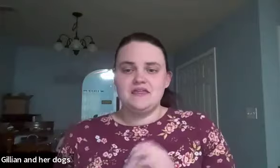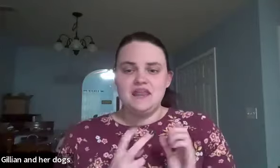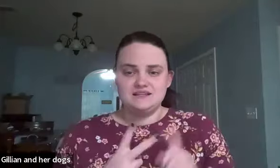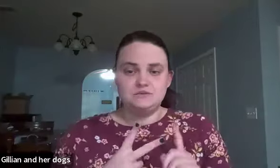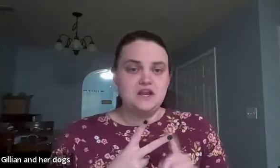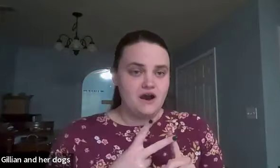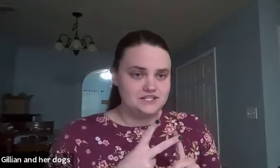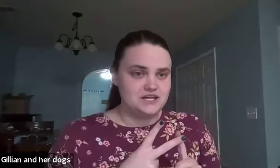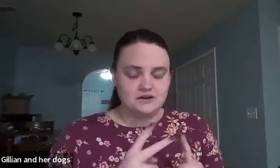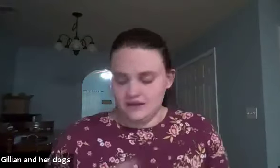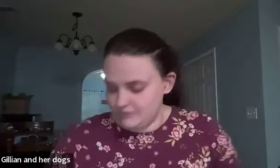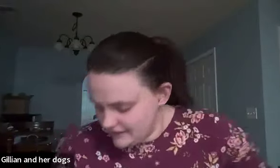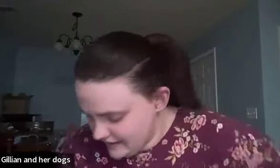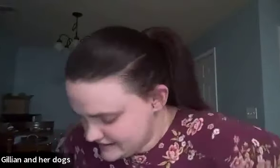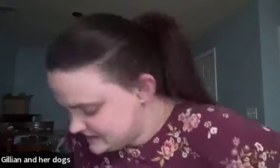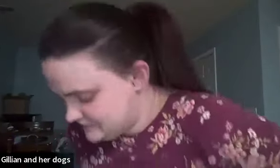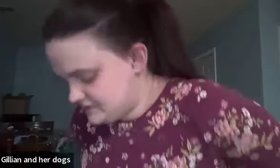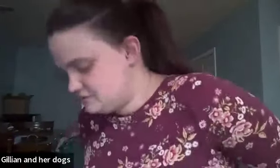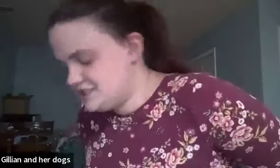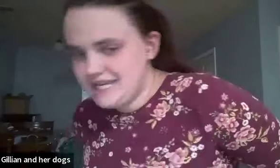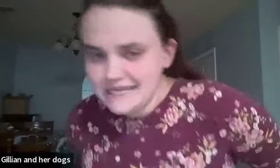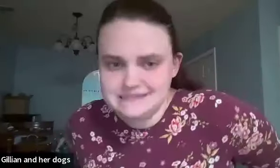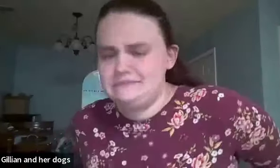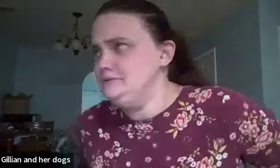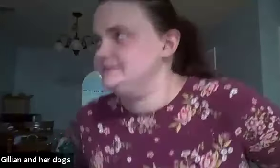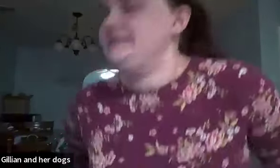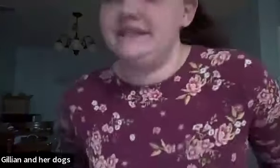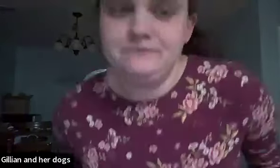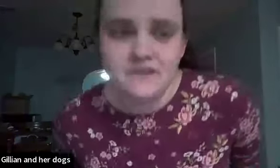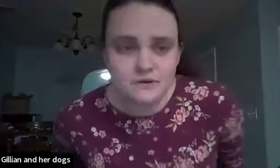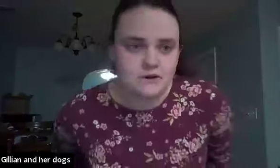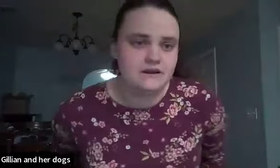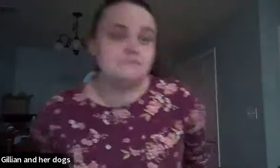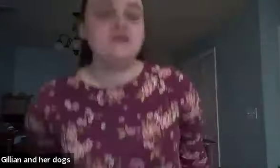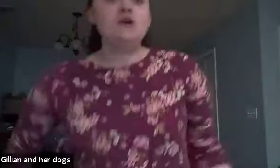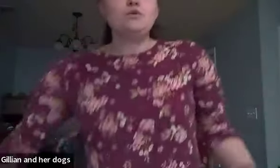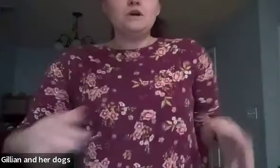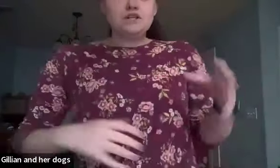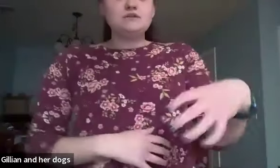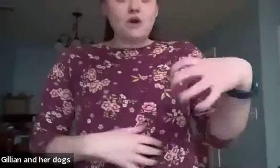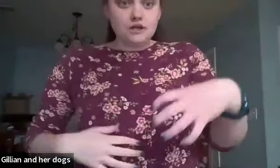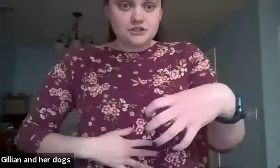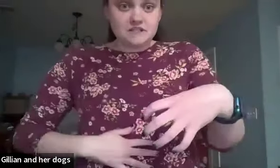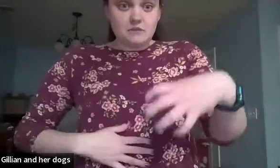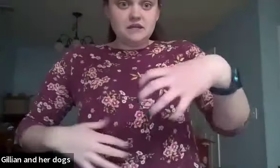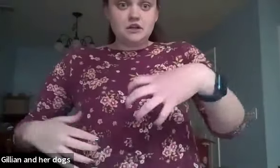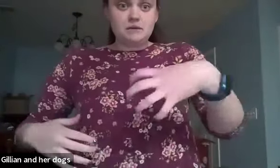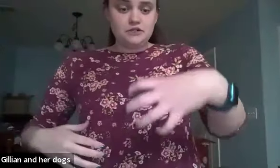The next one, nausea. Okay, well, now I got to stand for this one because you can't see it from where I am. What you're gonna do is on your stomach, you're gonna put